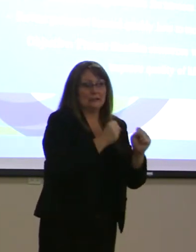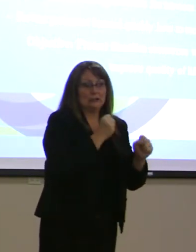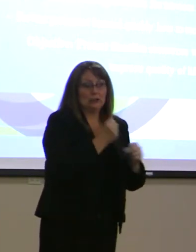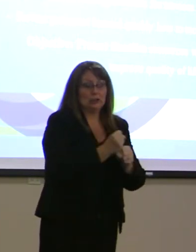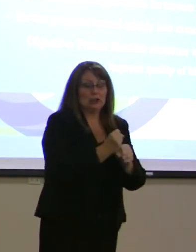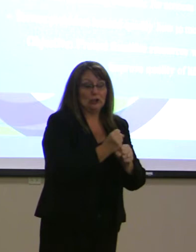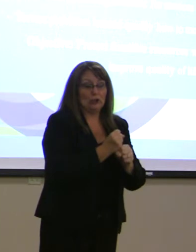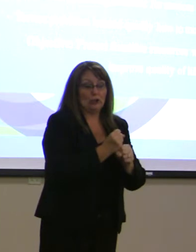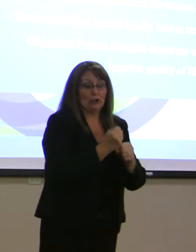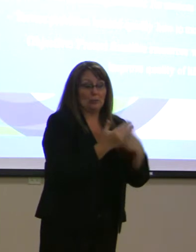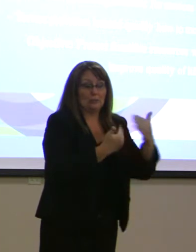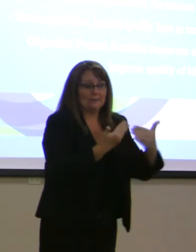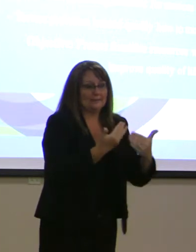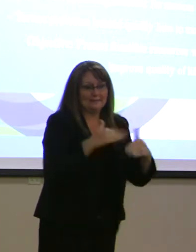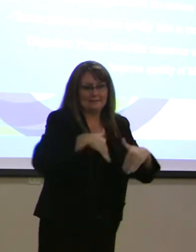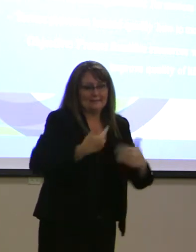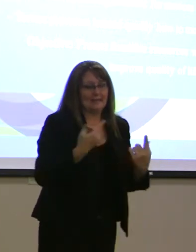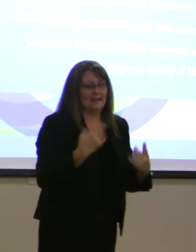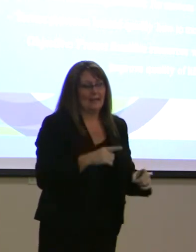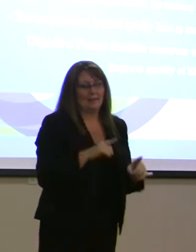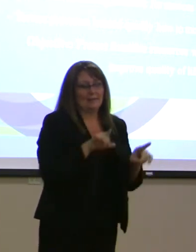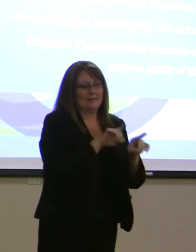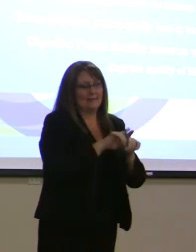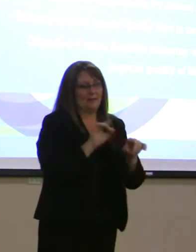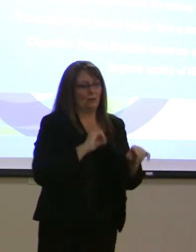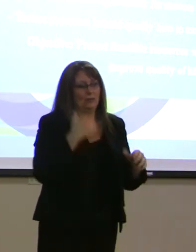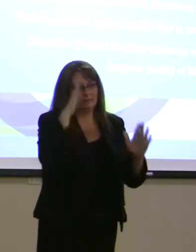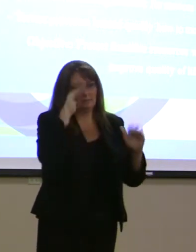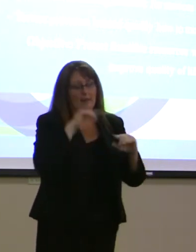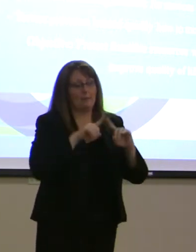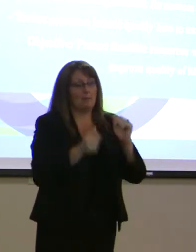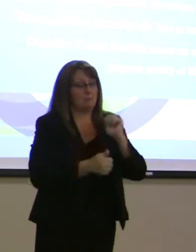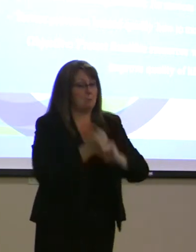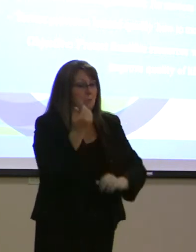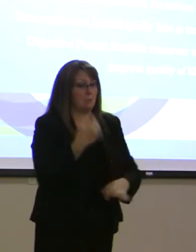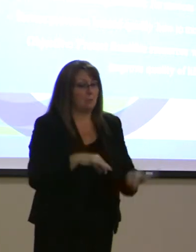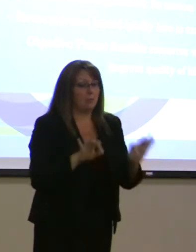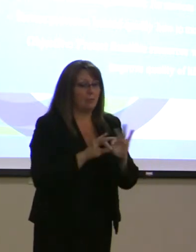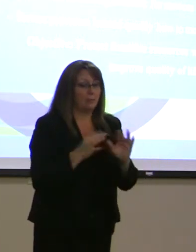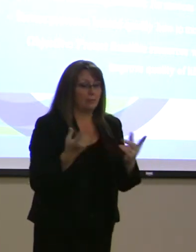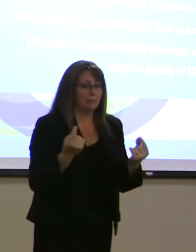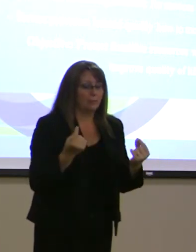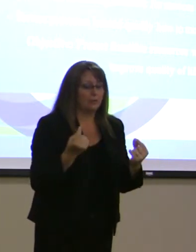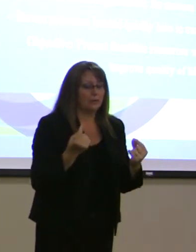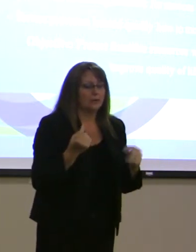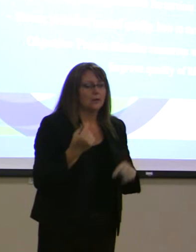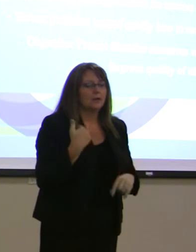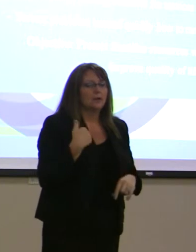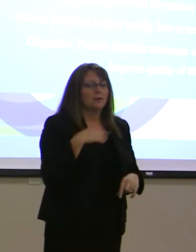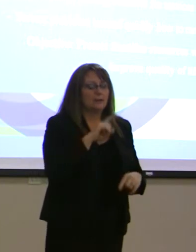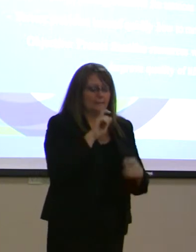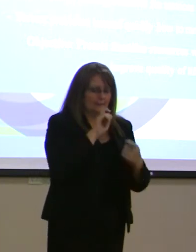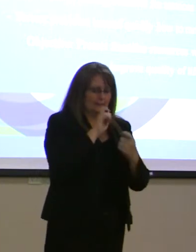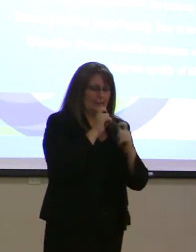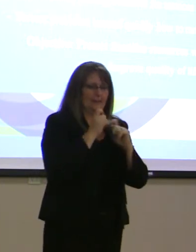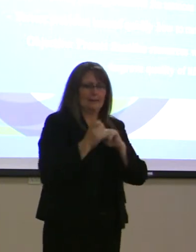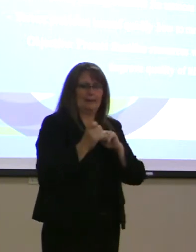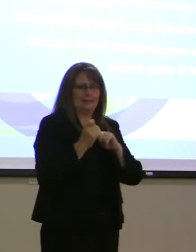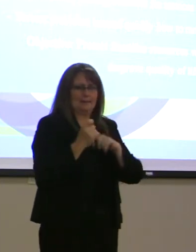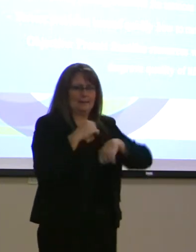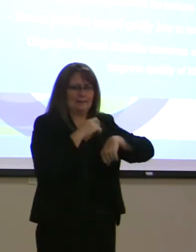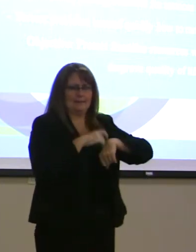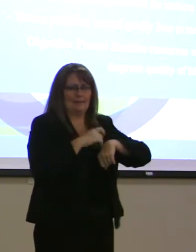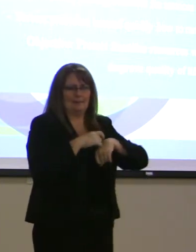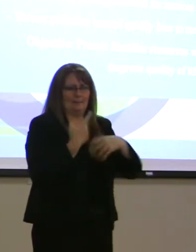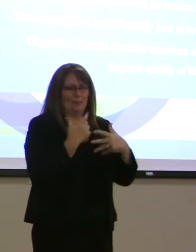happened in the same speed as we expected it to. But the most important thing we do is while we have to tweak the timetables,